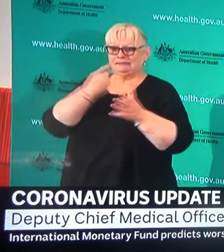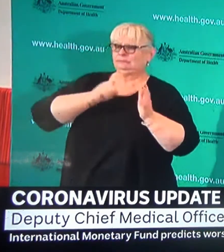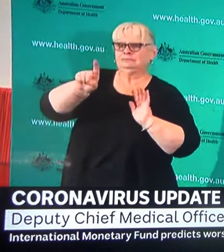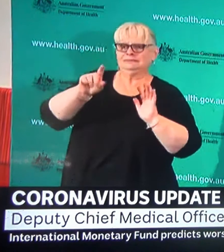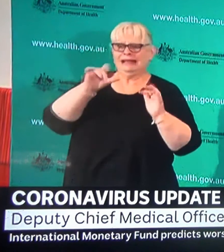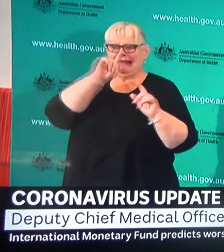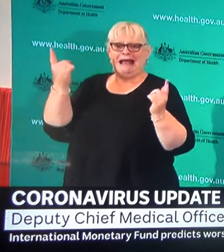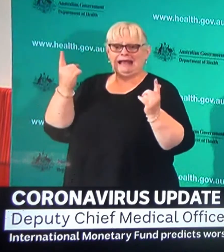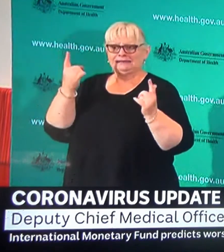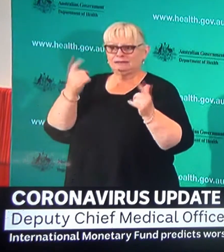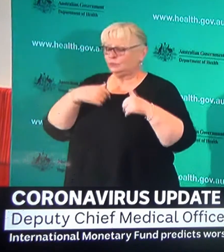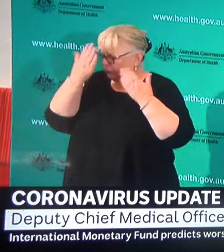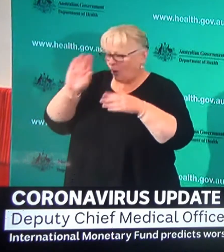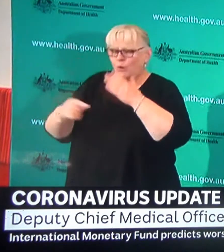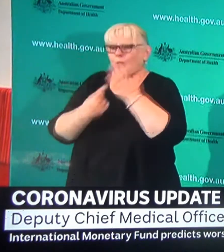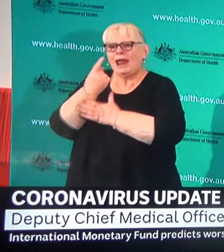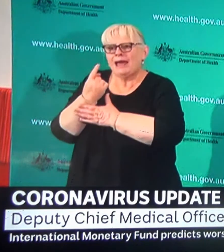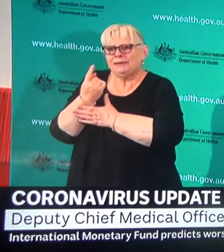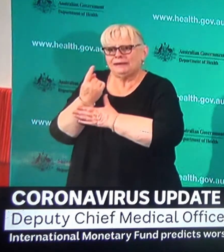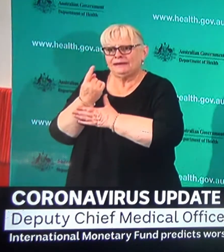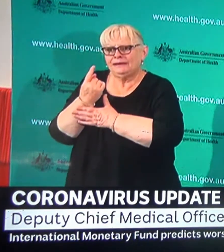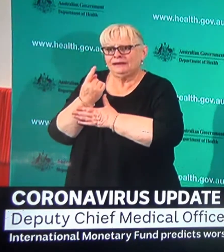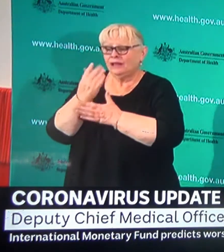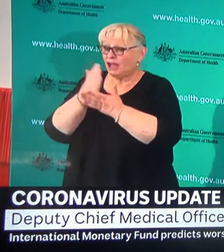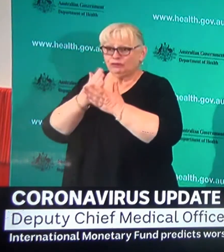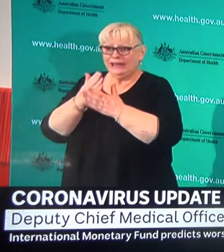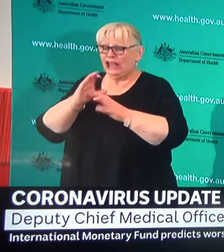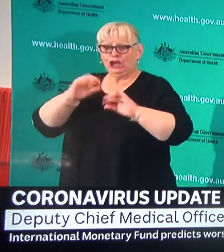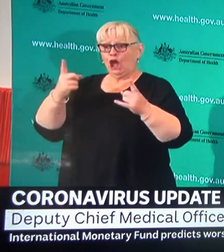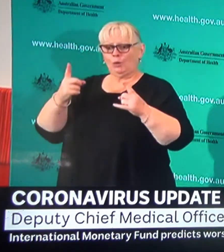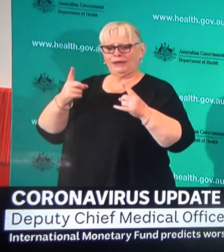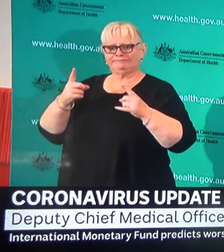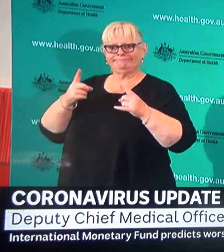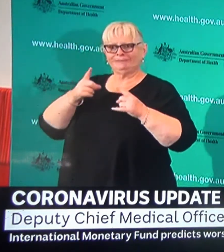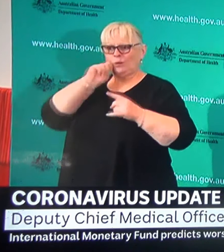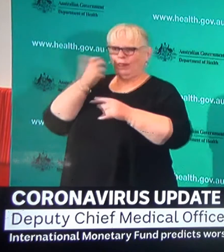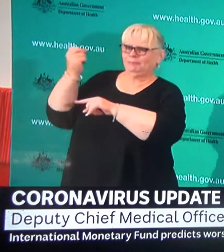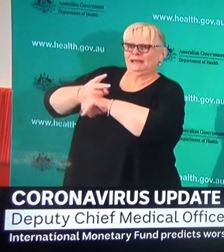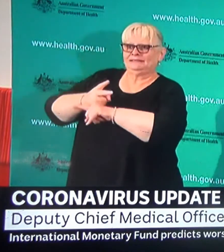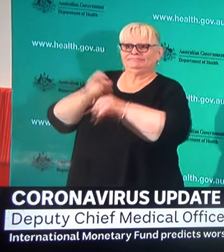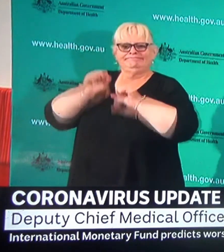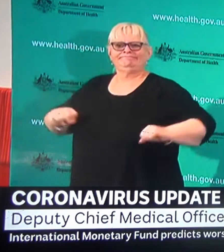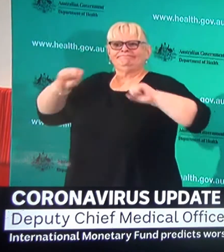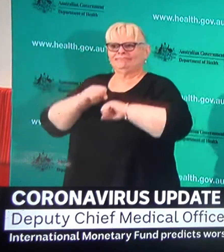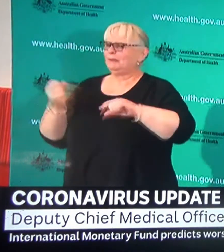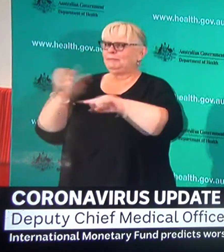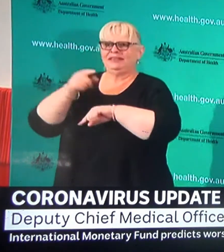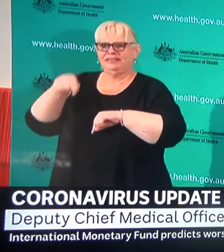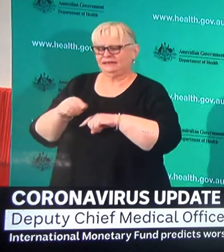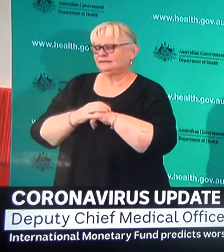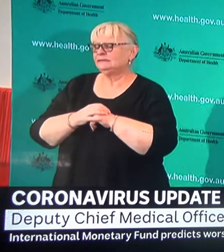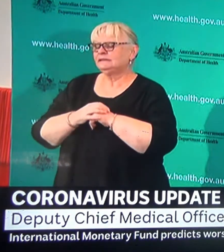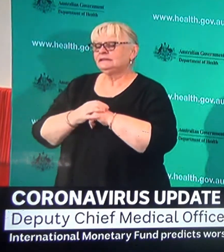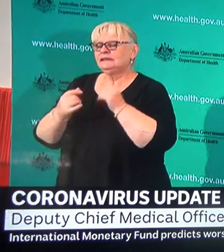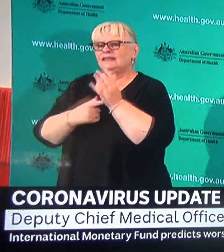virus can behave unpredictably and that we are not immune. The Tasmanian government is